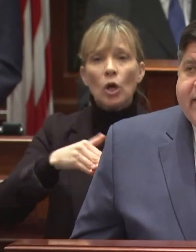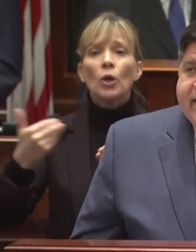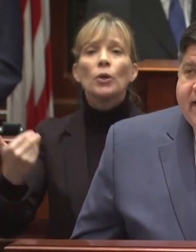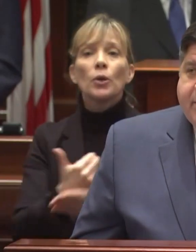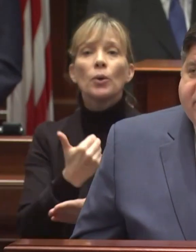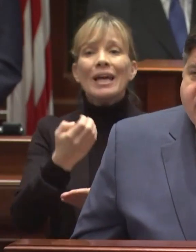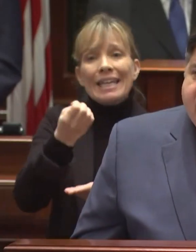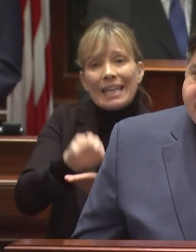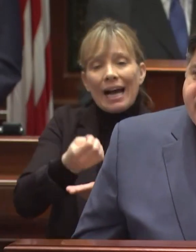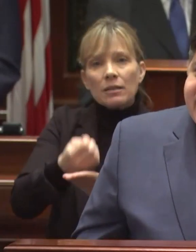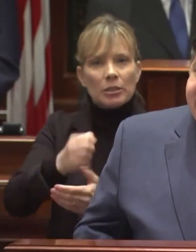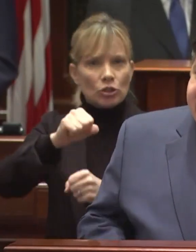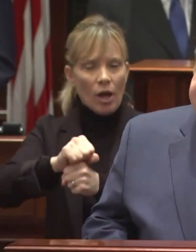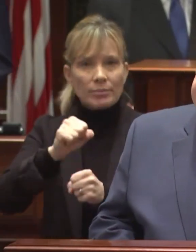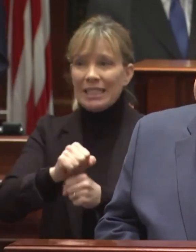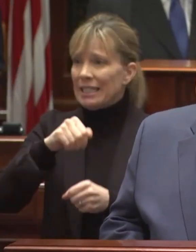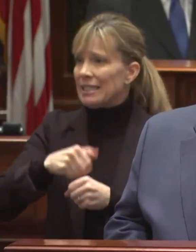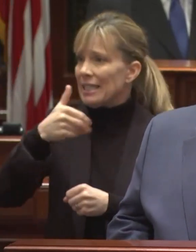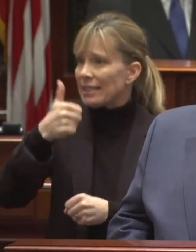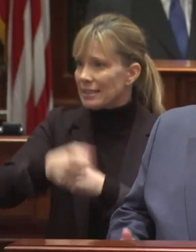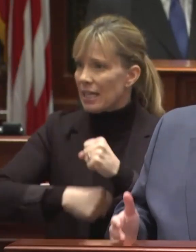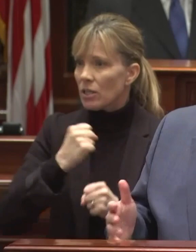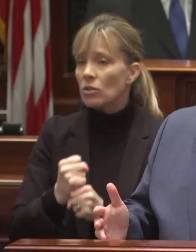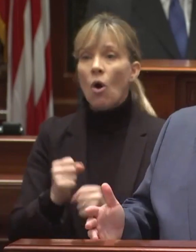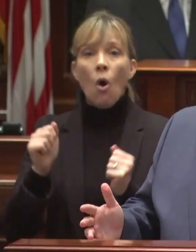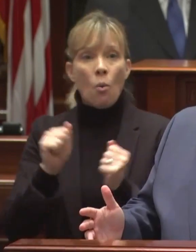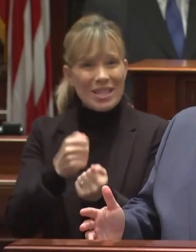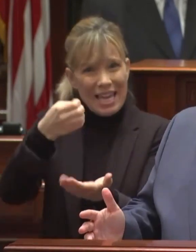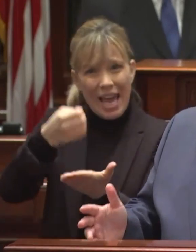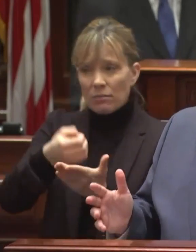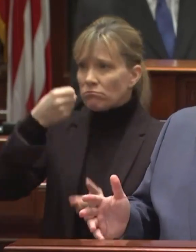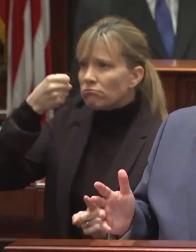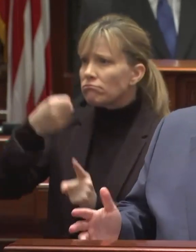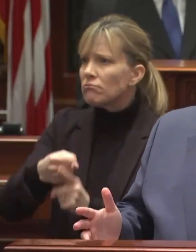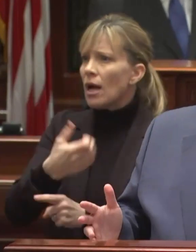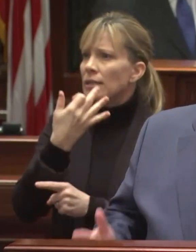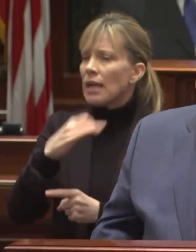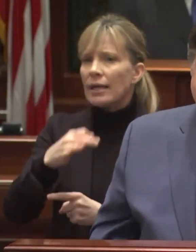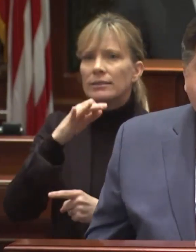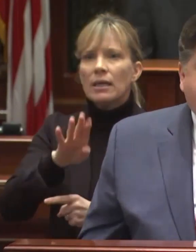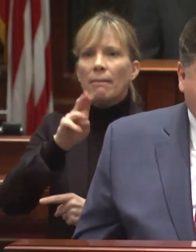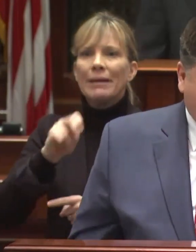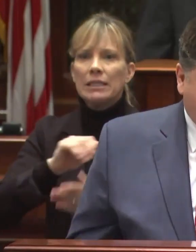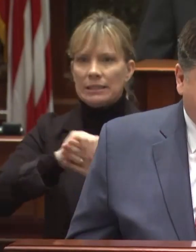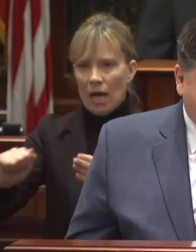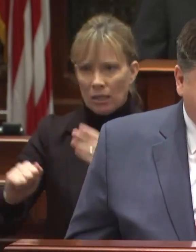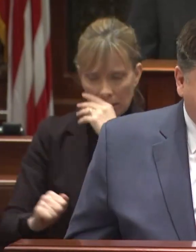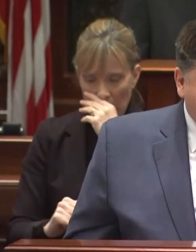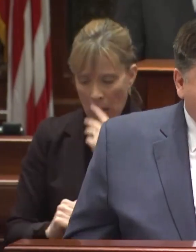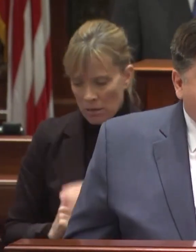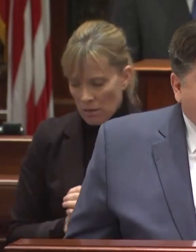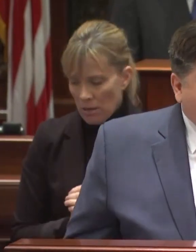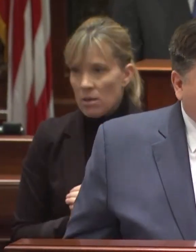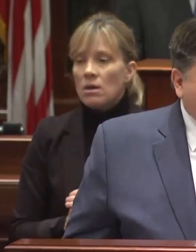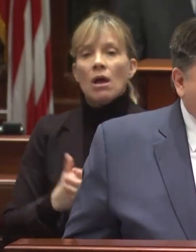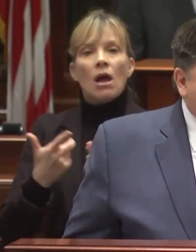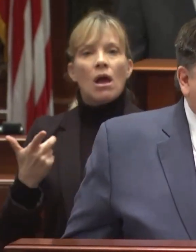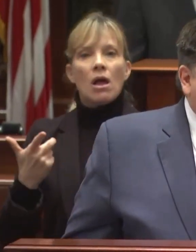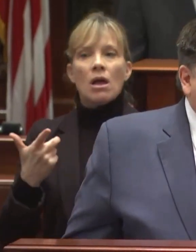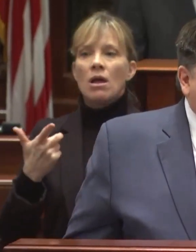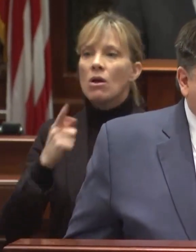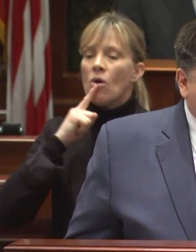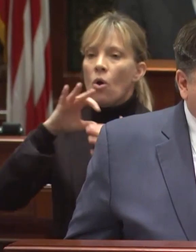new economy jobs in the next 10 years, with an economic impact of $19 billion. Integral